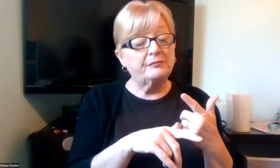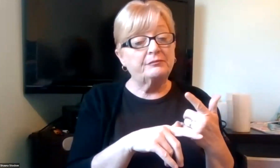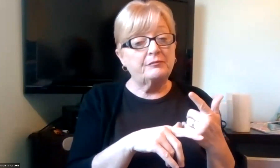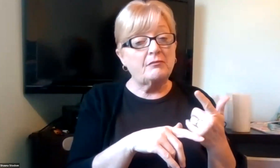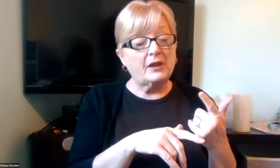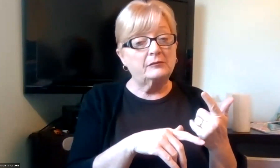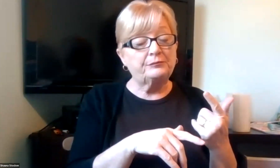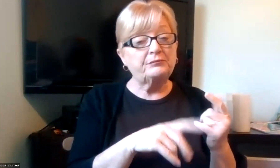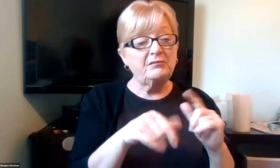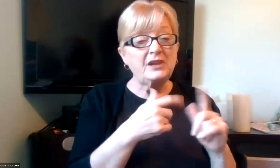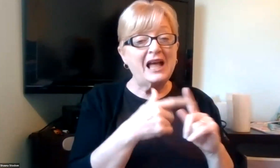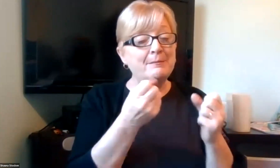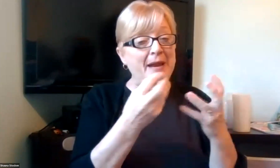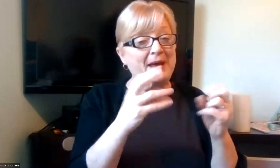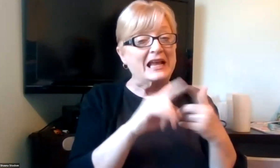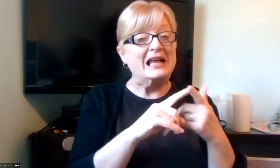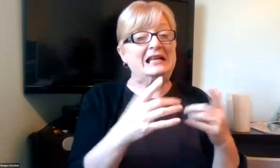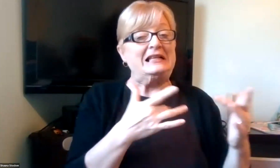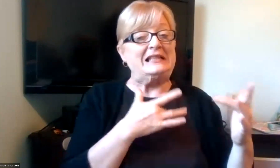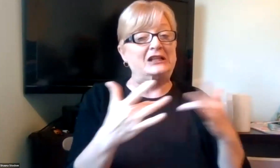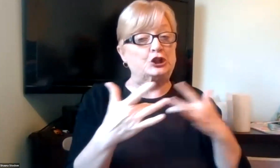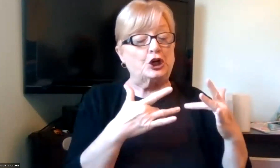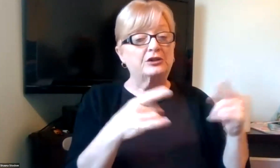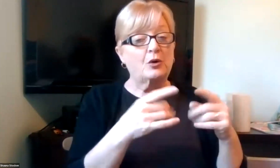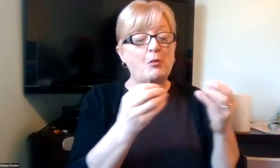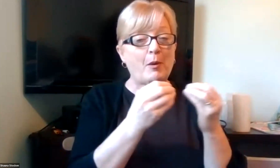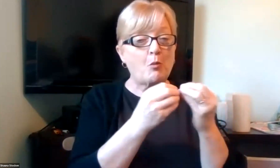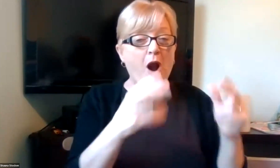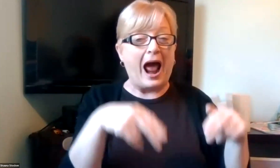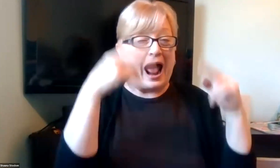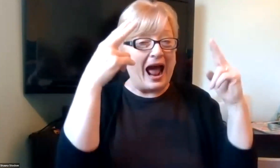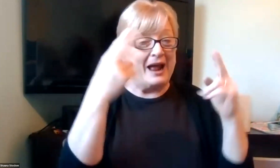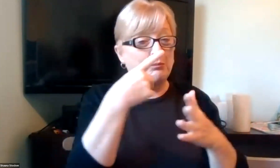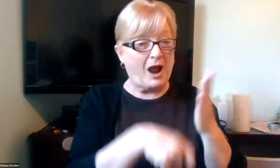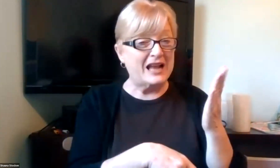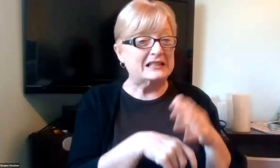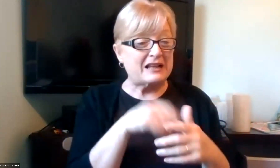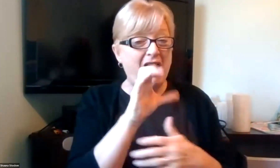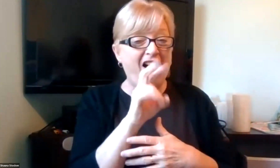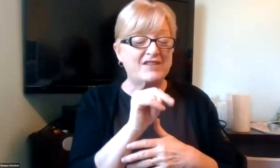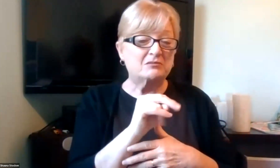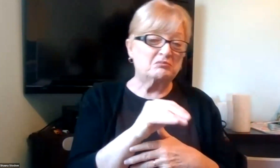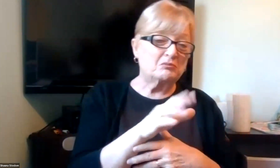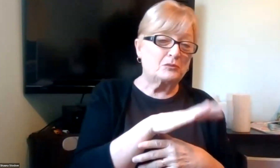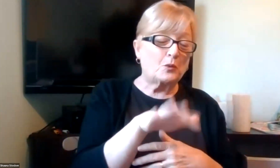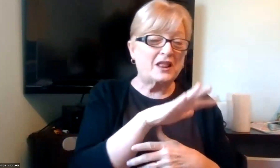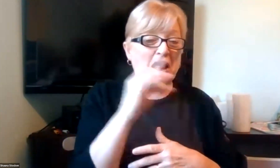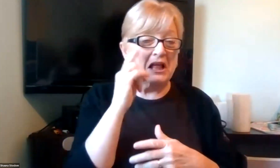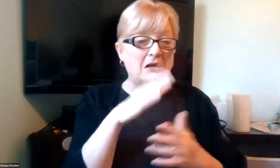in and detection. So this is a higher price point oven. What is the ballpark for the